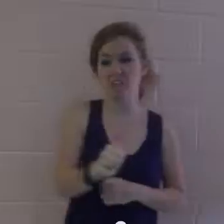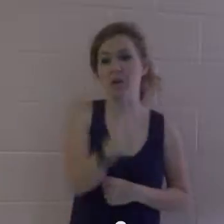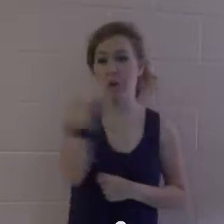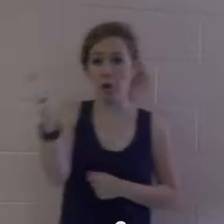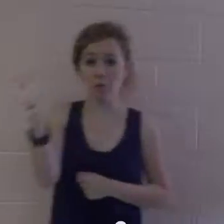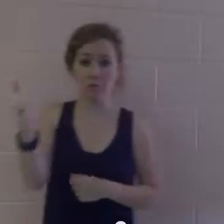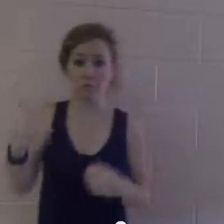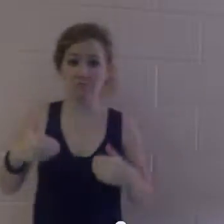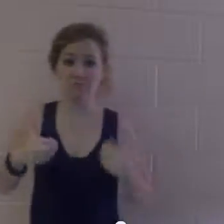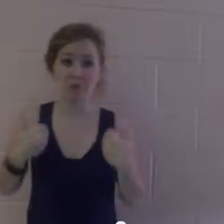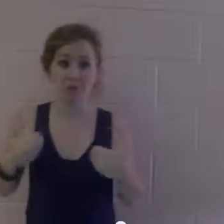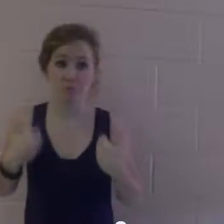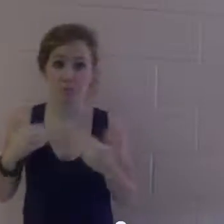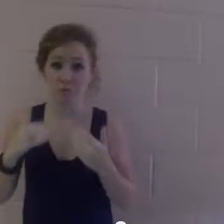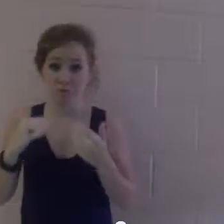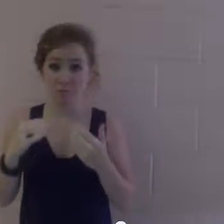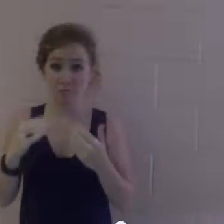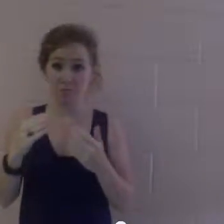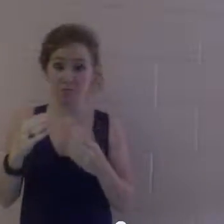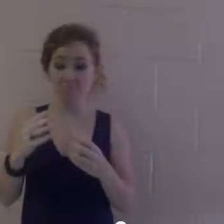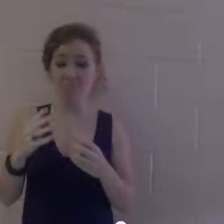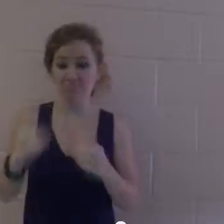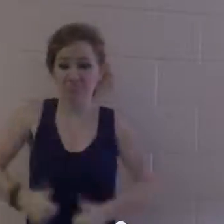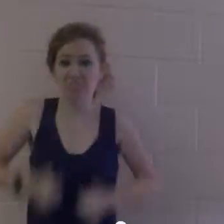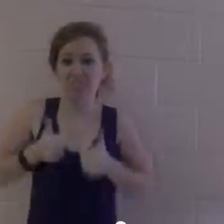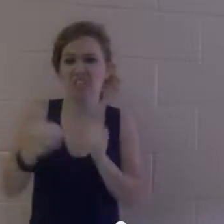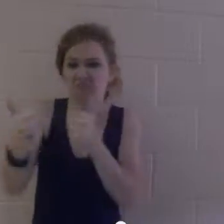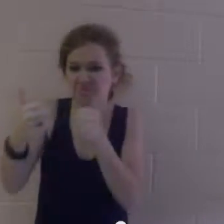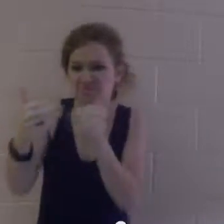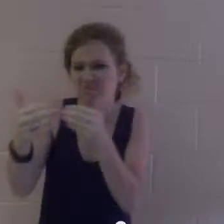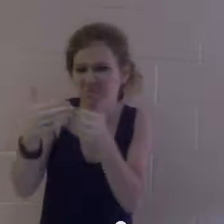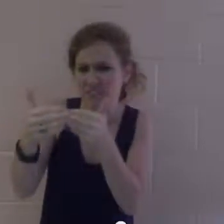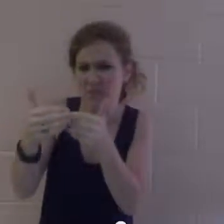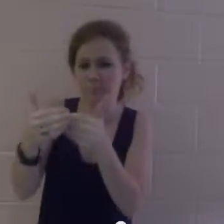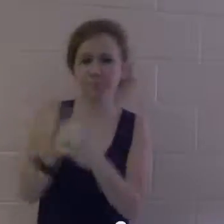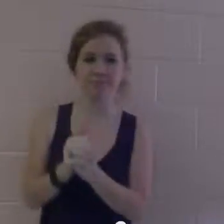Their teachers are their parents and other animals that live near them.